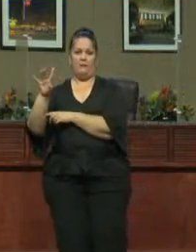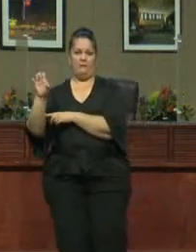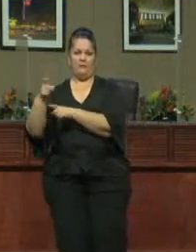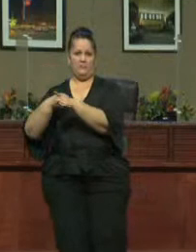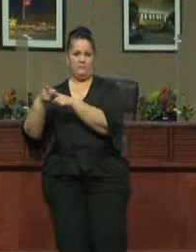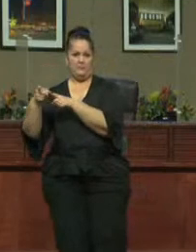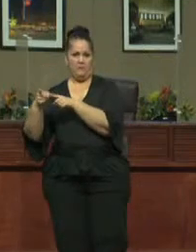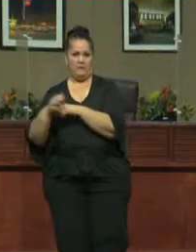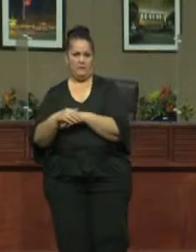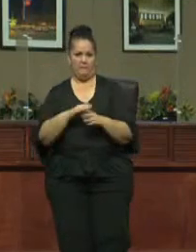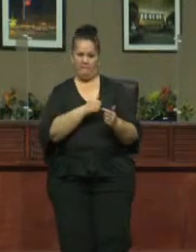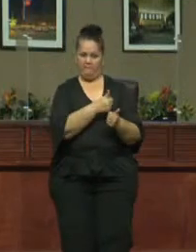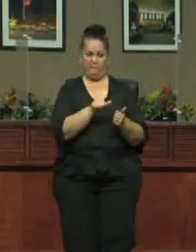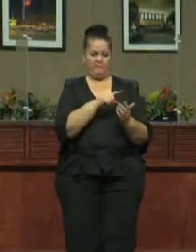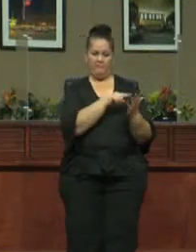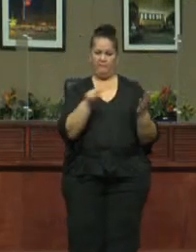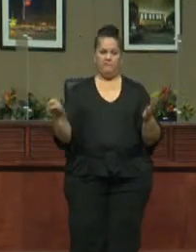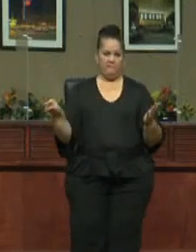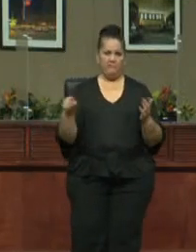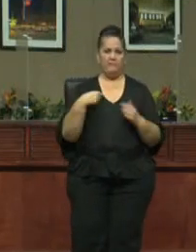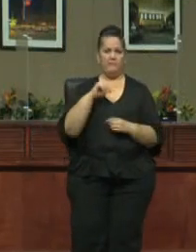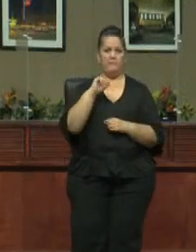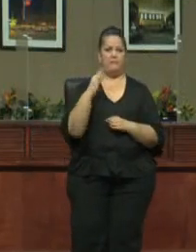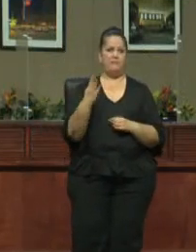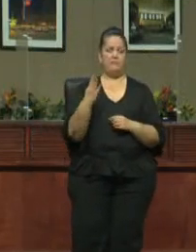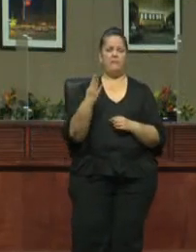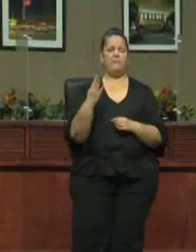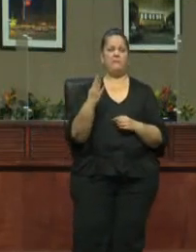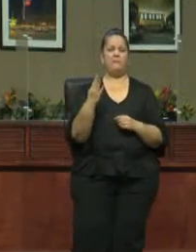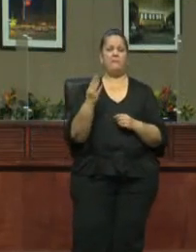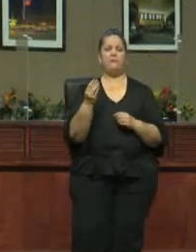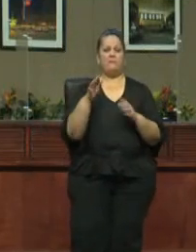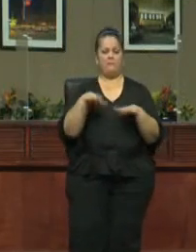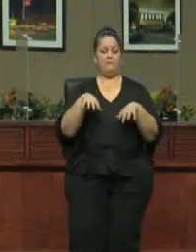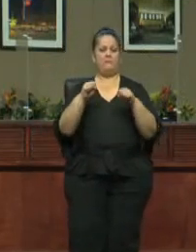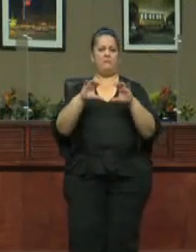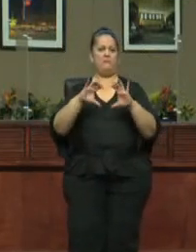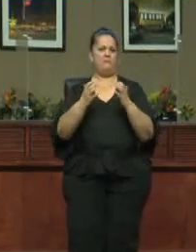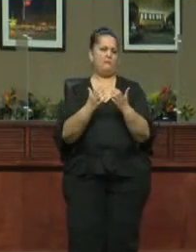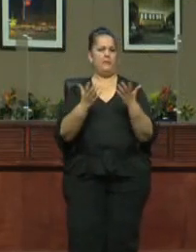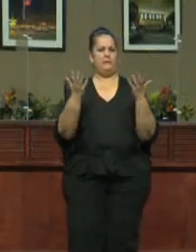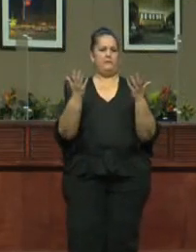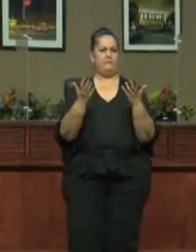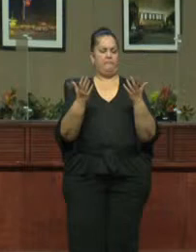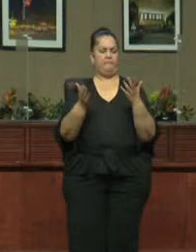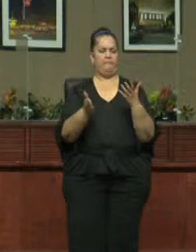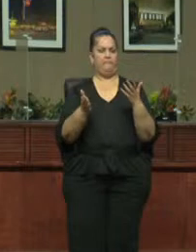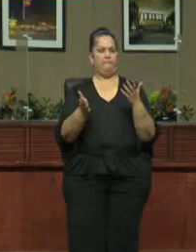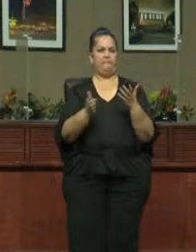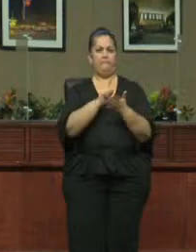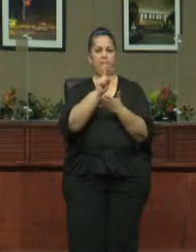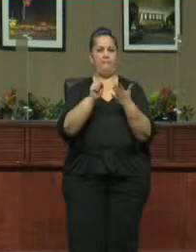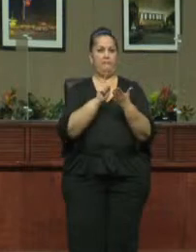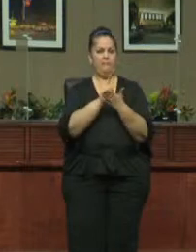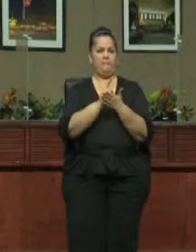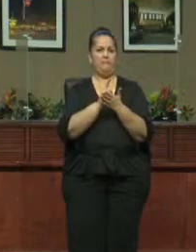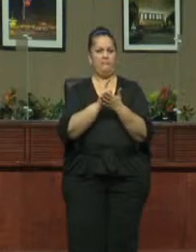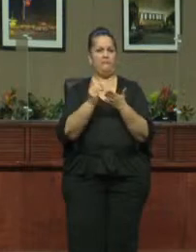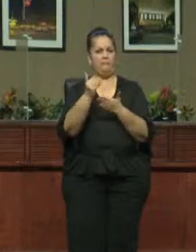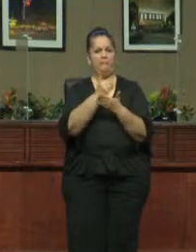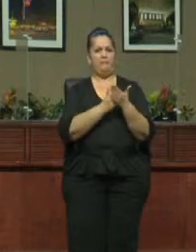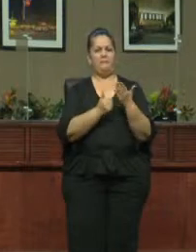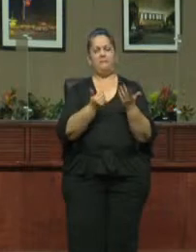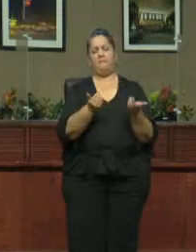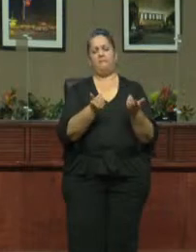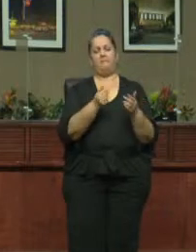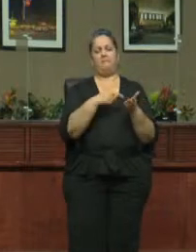specialists. These jobs that once you complete these courses, the hourly rate can be anywhere from $12